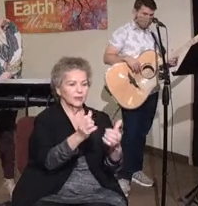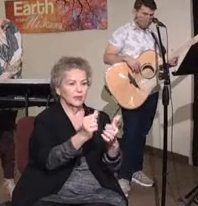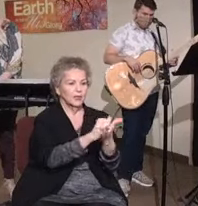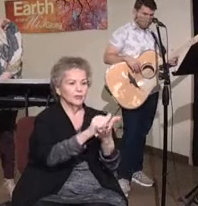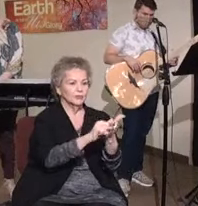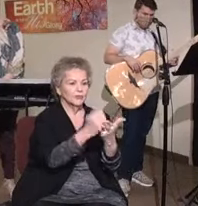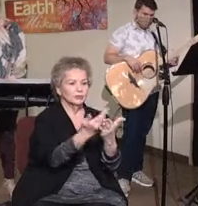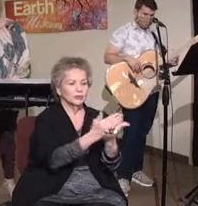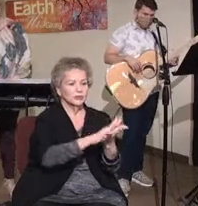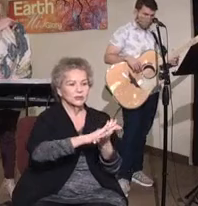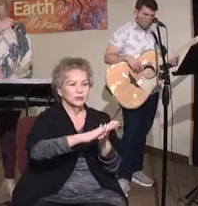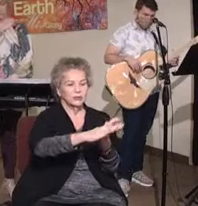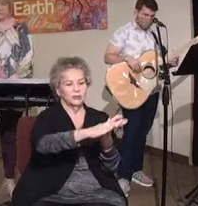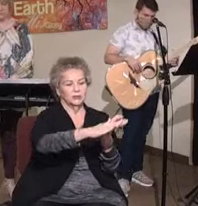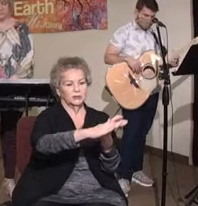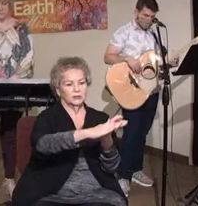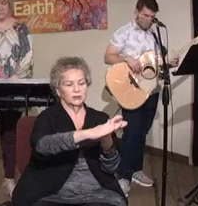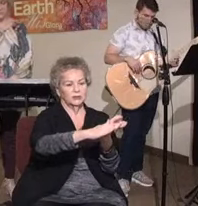clean.